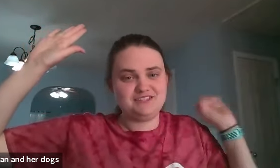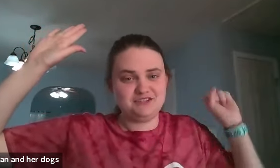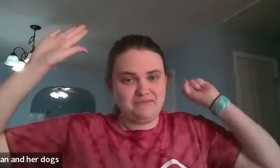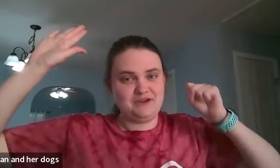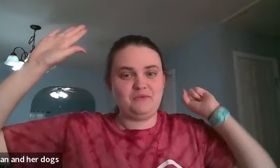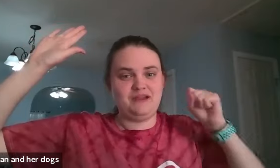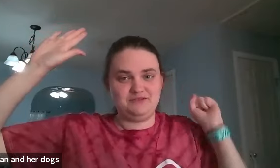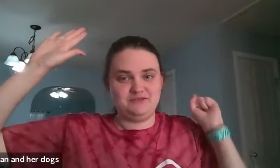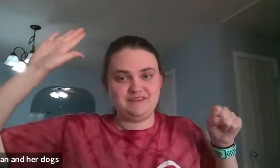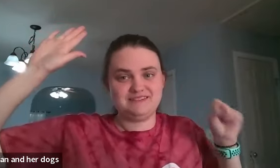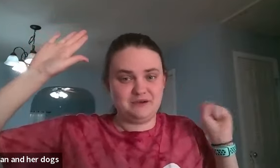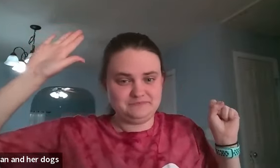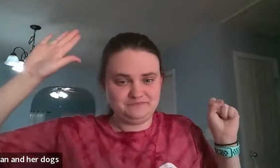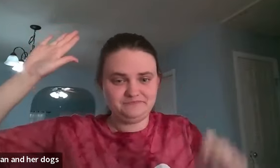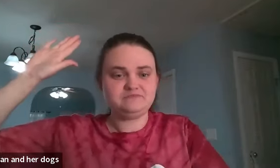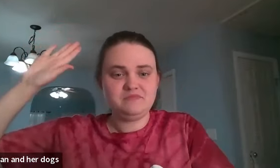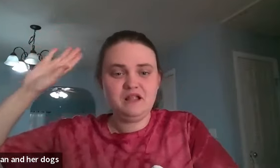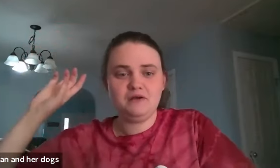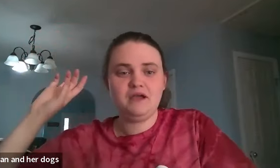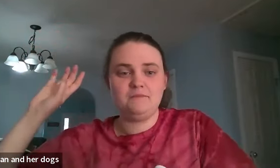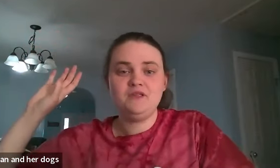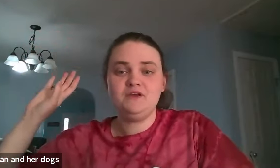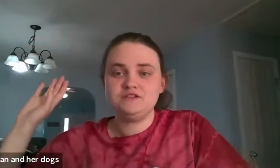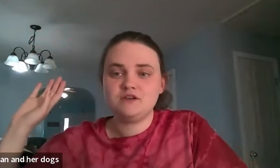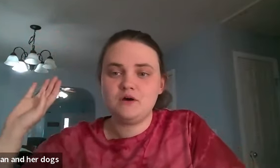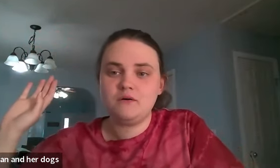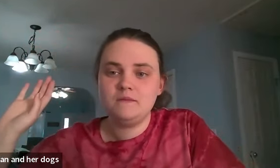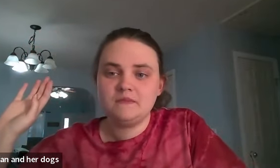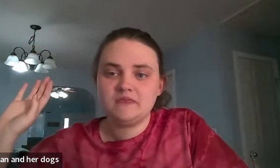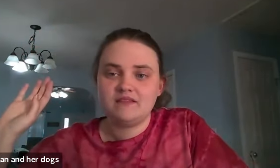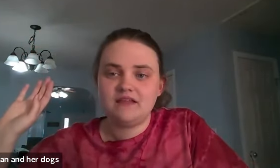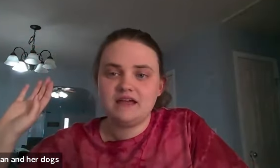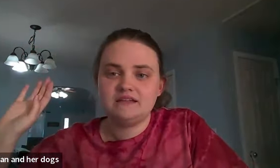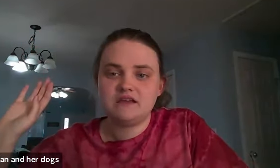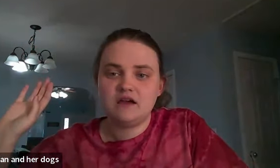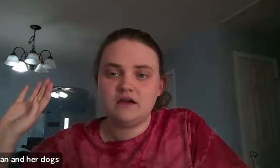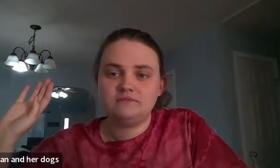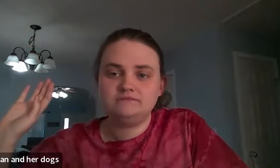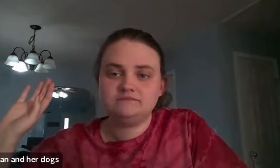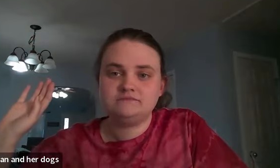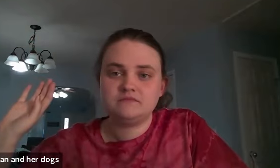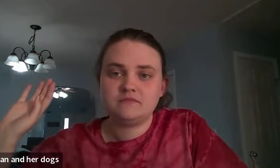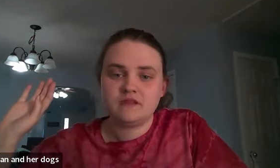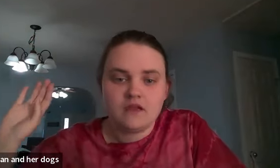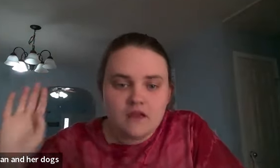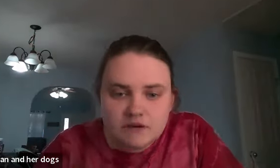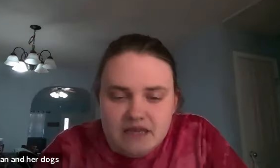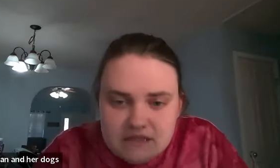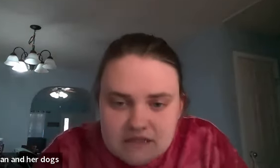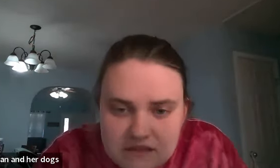mastered a better way of doing this. So, okay. So let's, so I can't